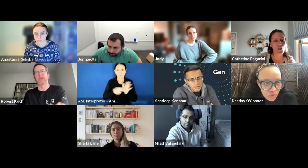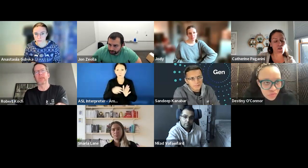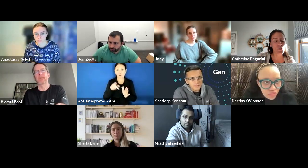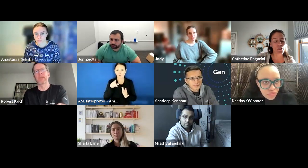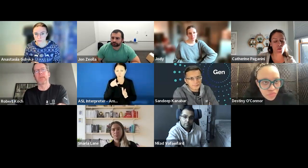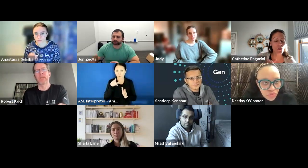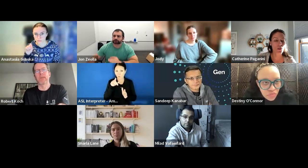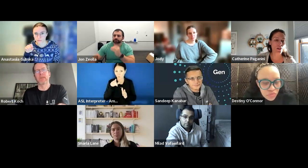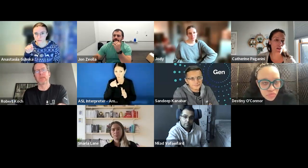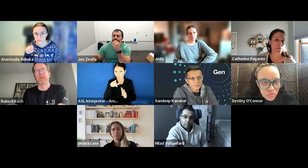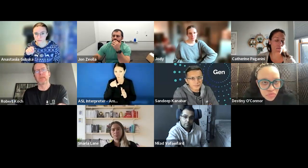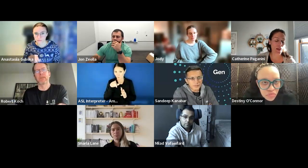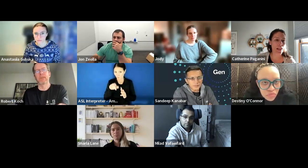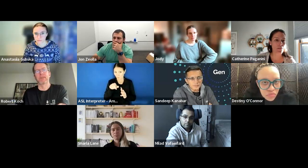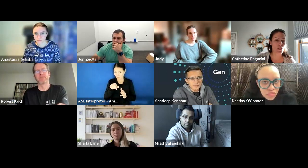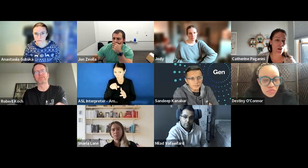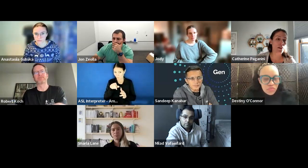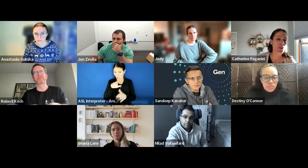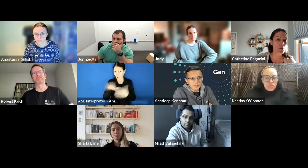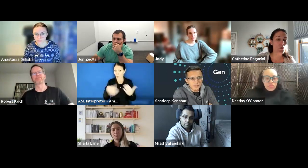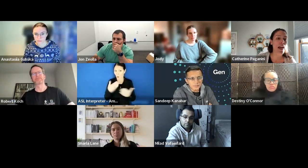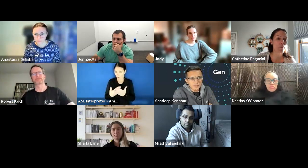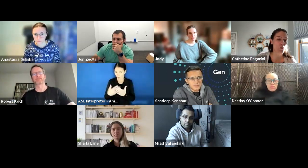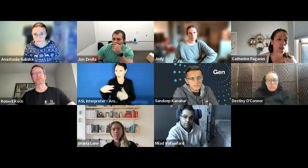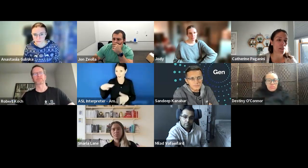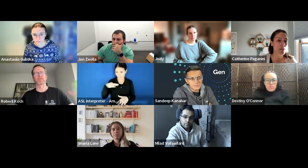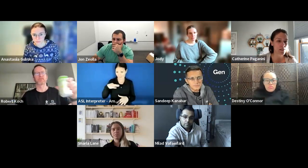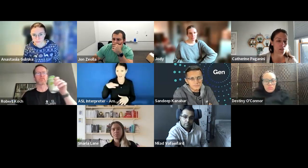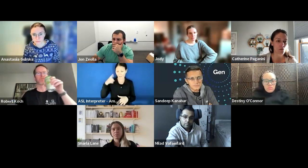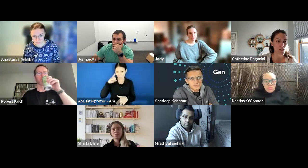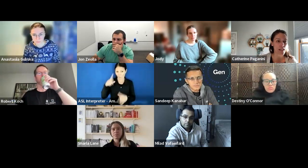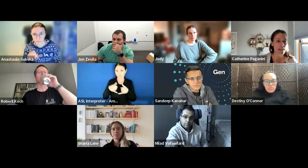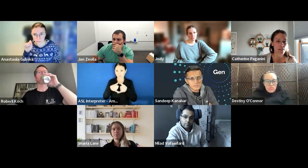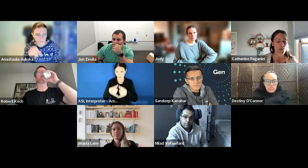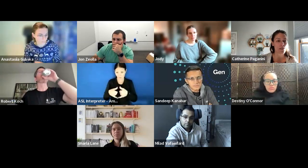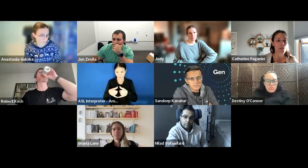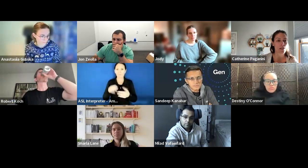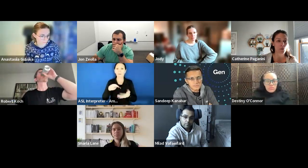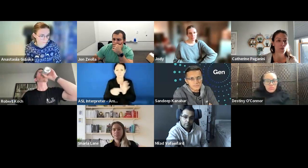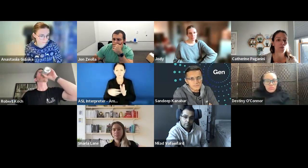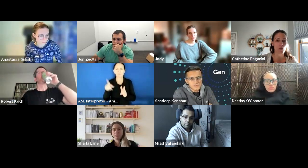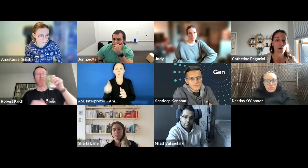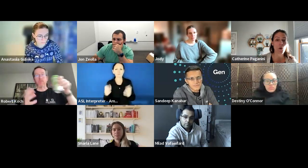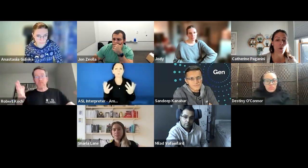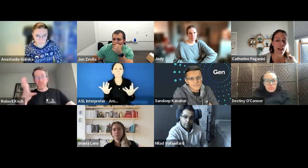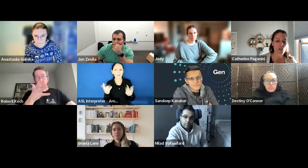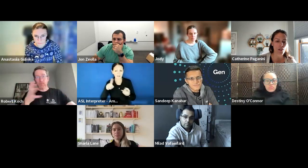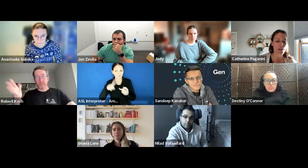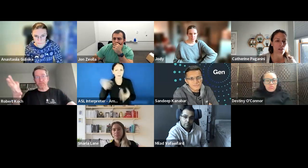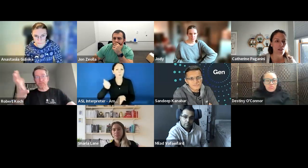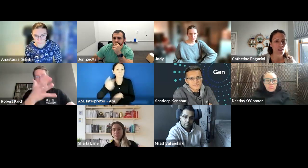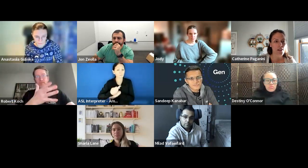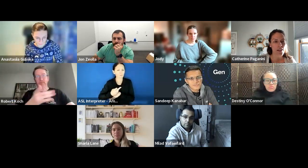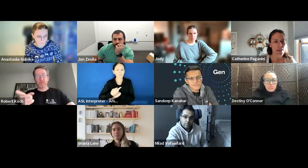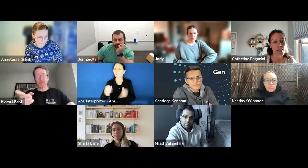you're all applied for the scholarship, so you have to wait until that is approved. So no